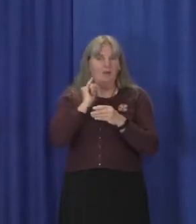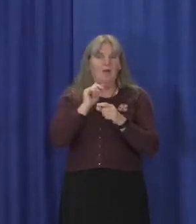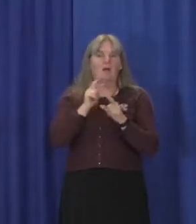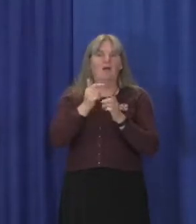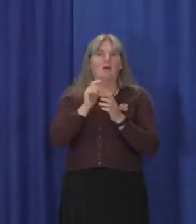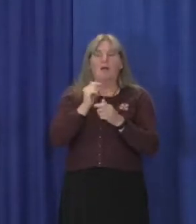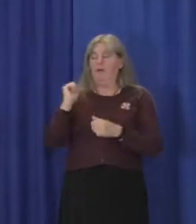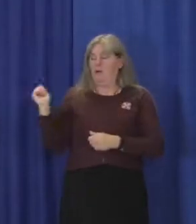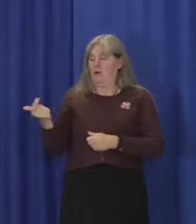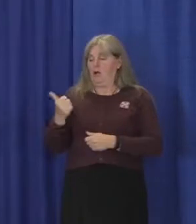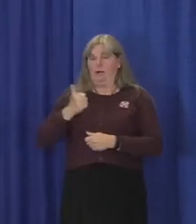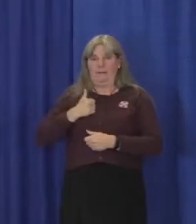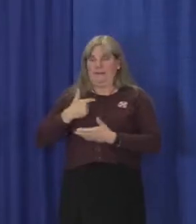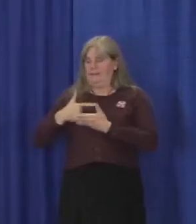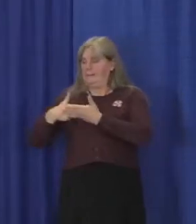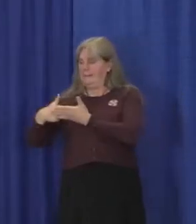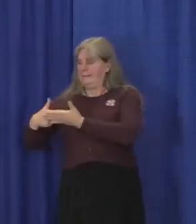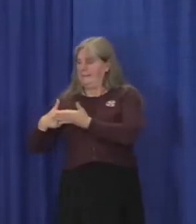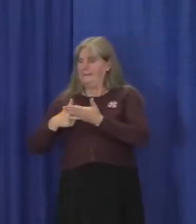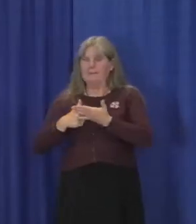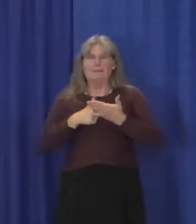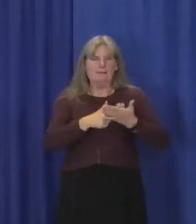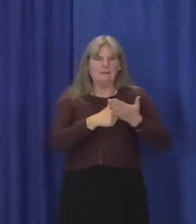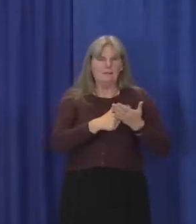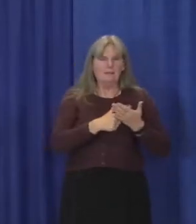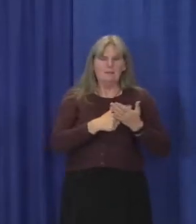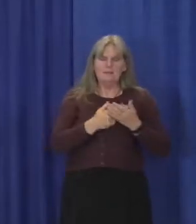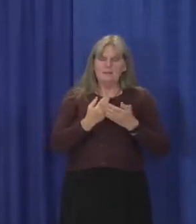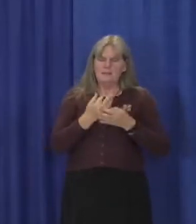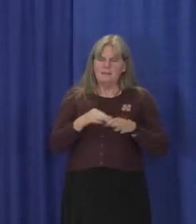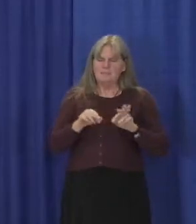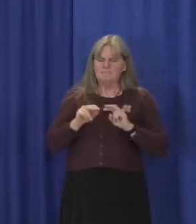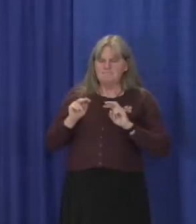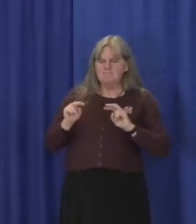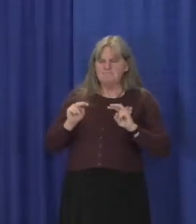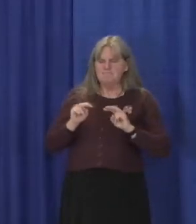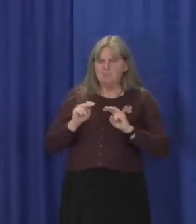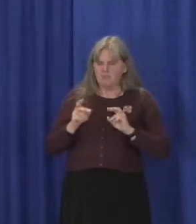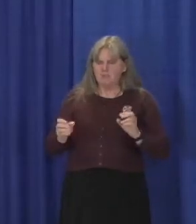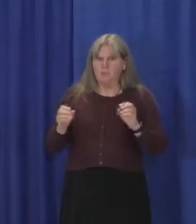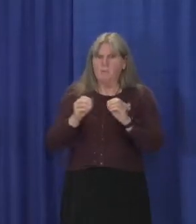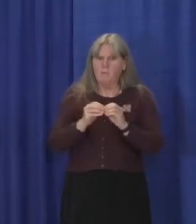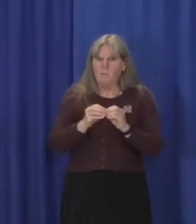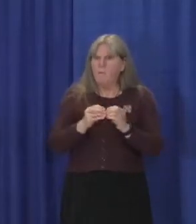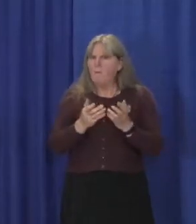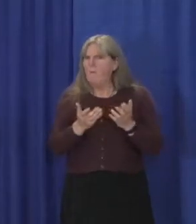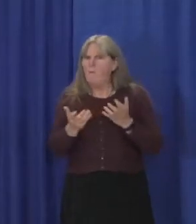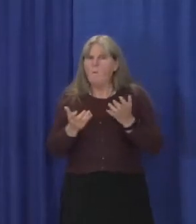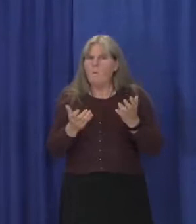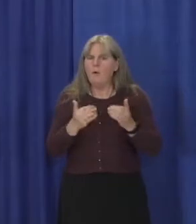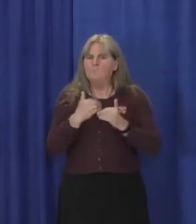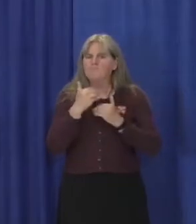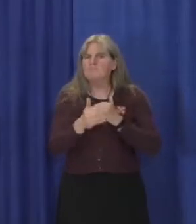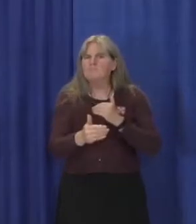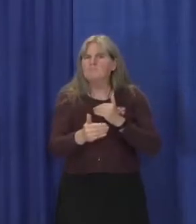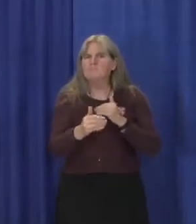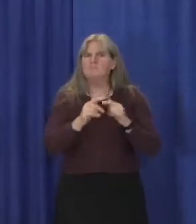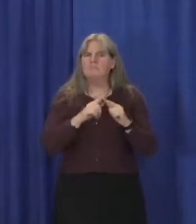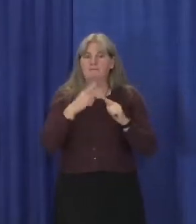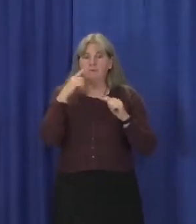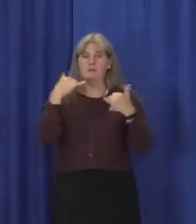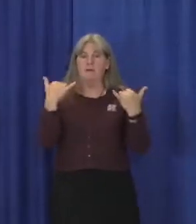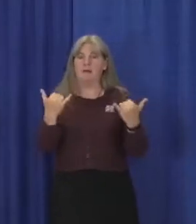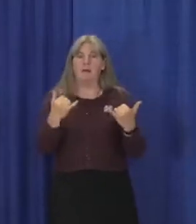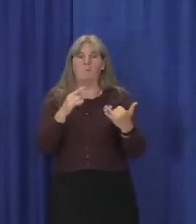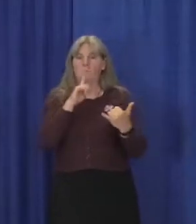continue to monitor those and determine whether additional steps are necessary. But at the moment, we currently don't